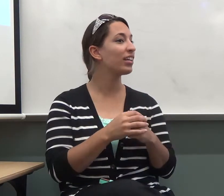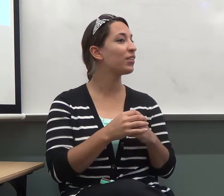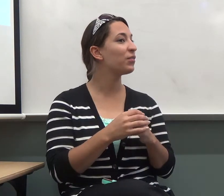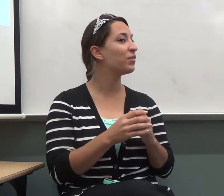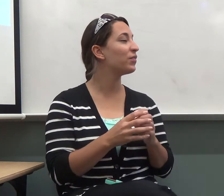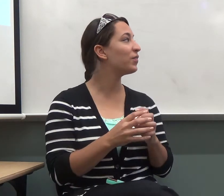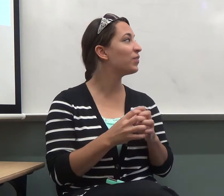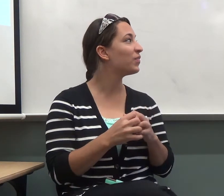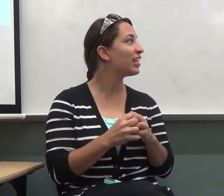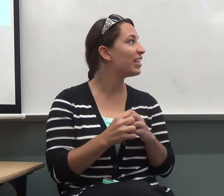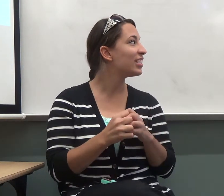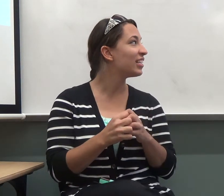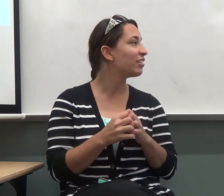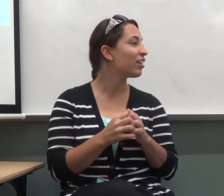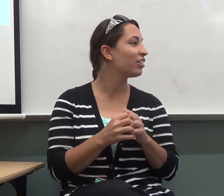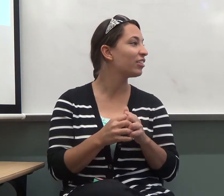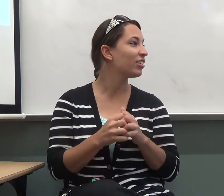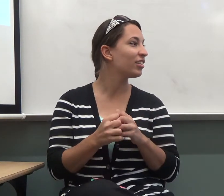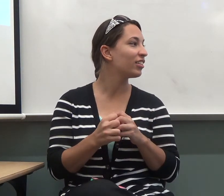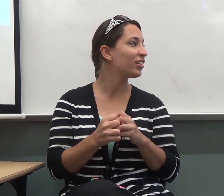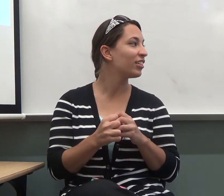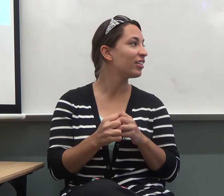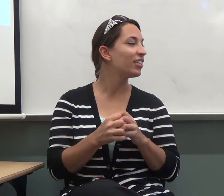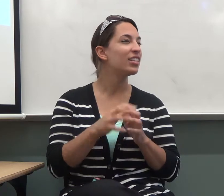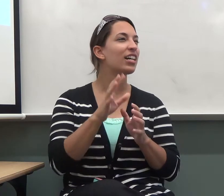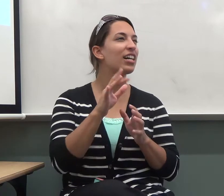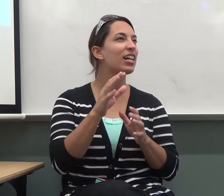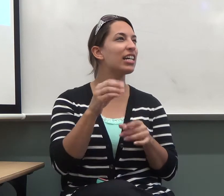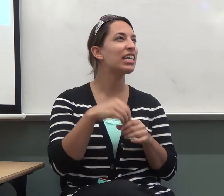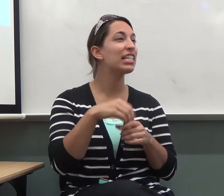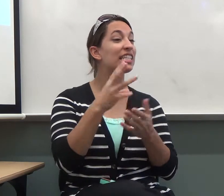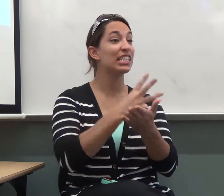paragraph. What's that? When is it, the final? It's in 6 weeks.